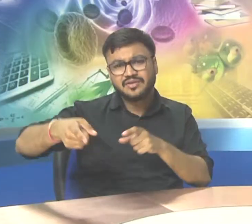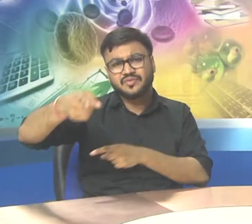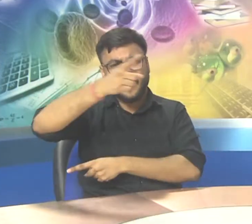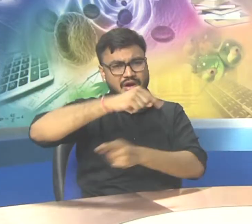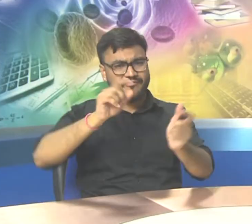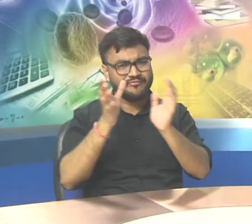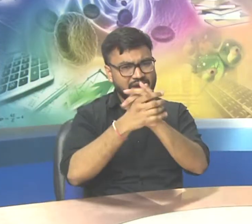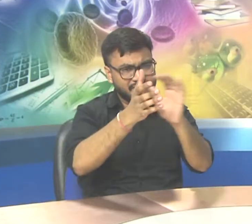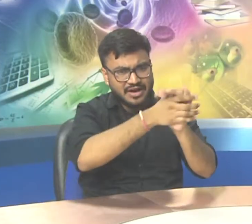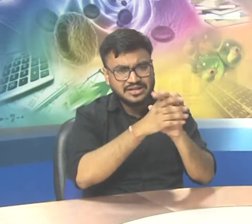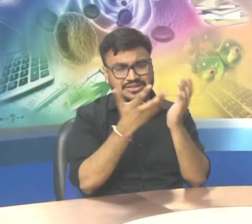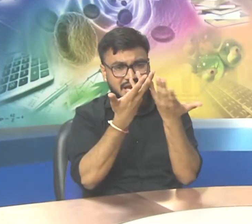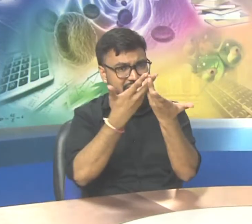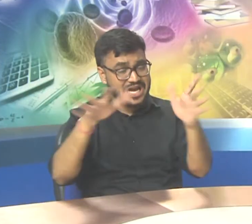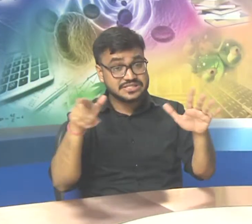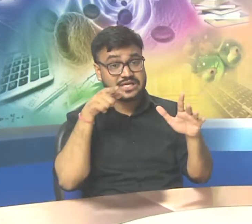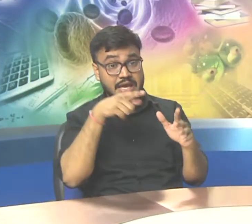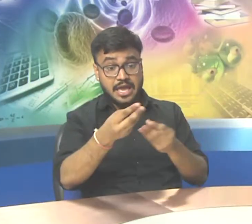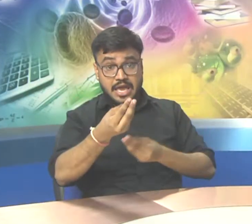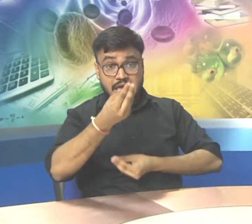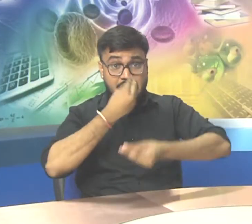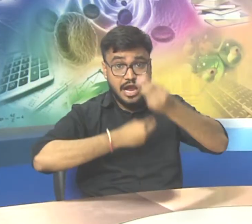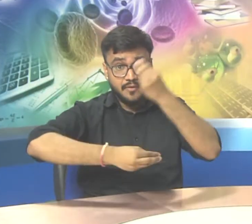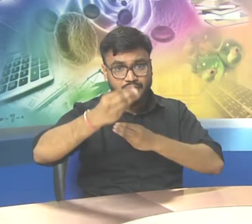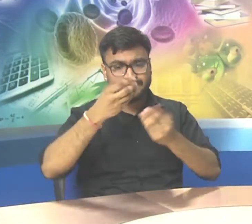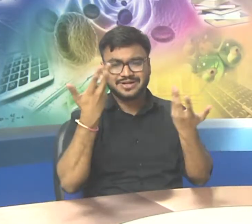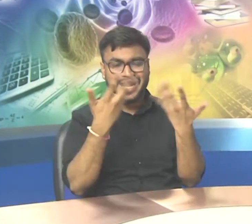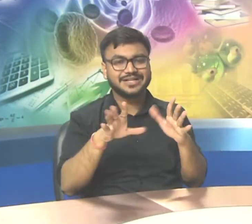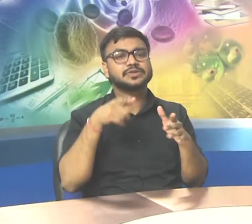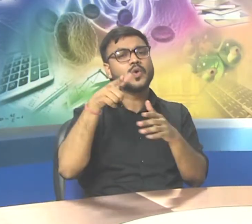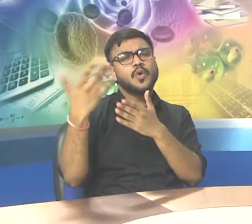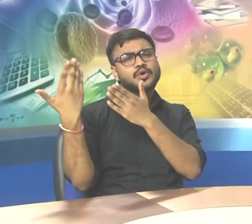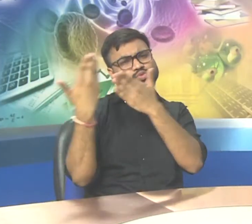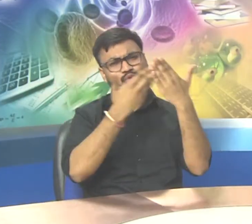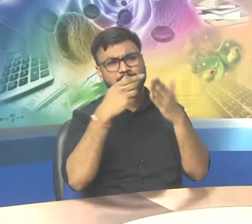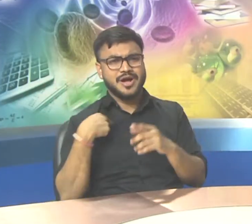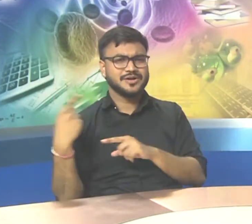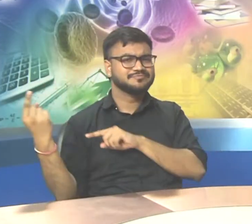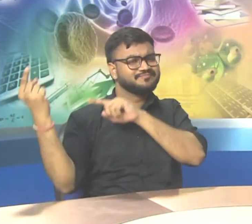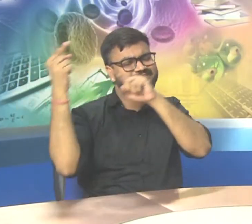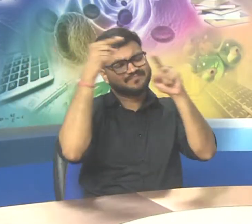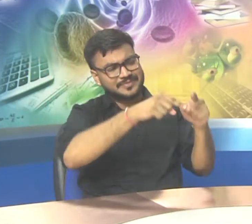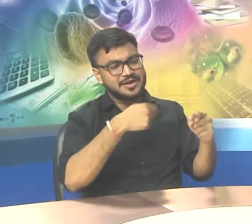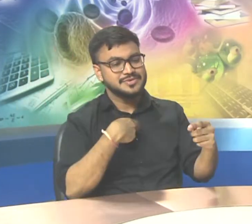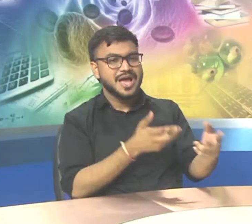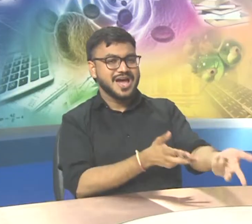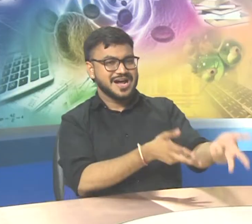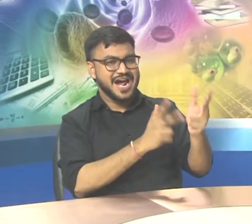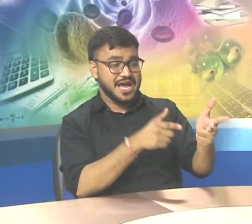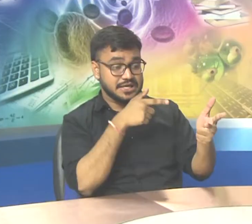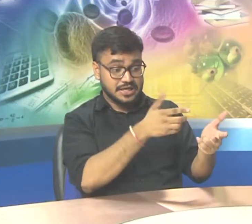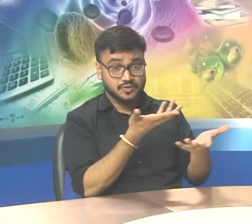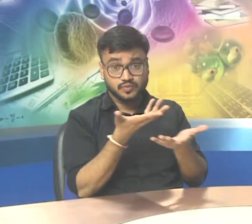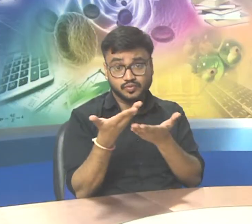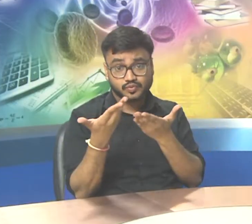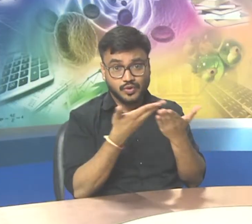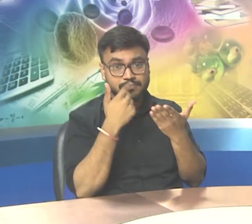First is social function. Social function in food brings people together,